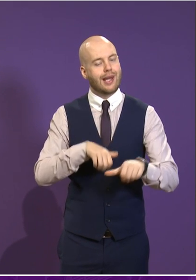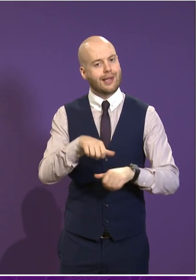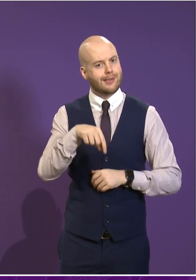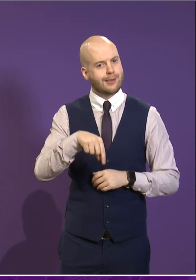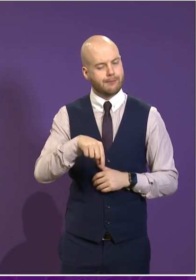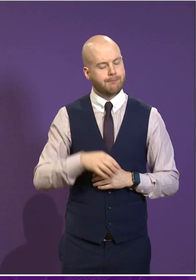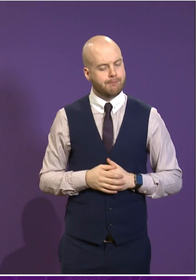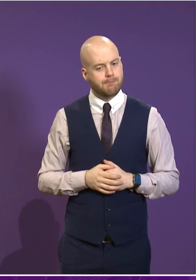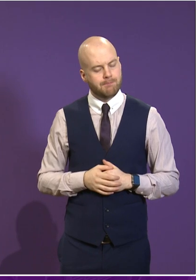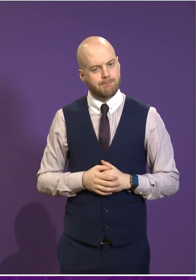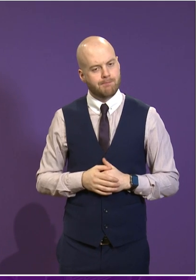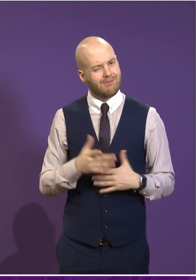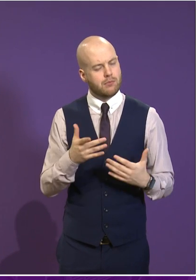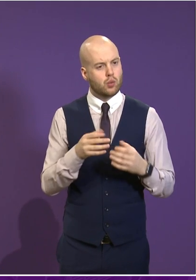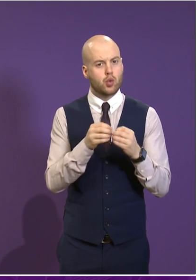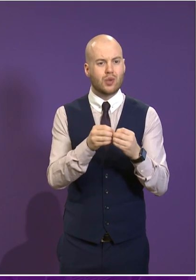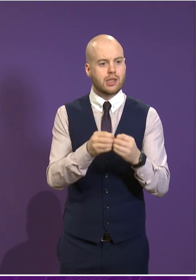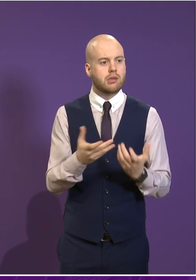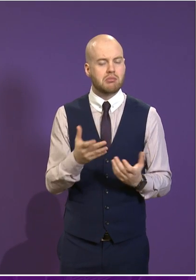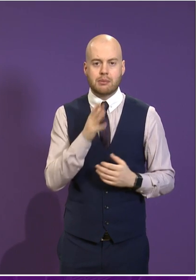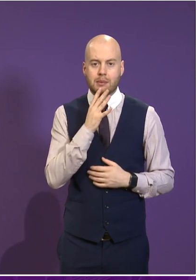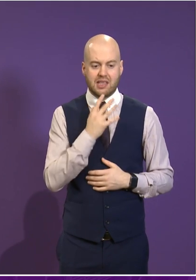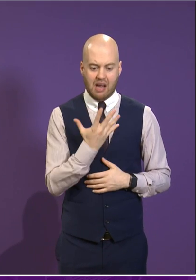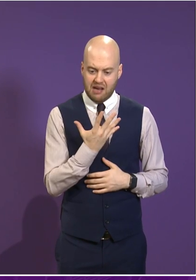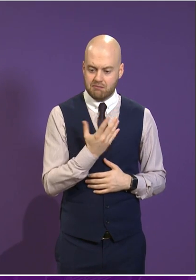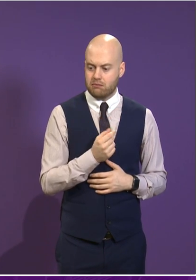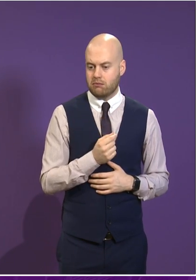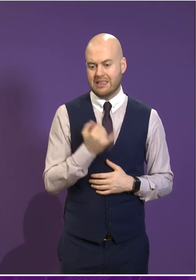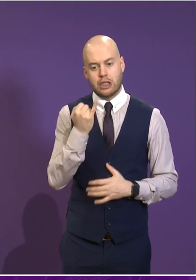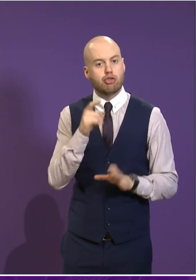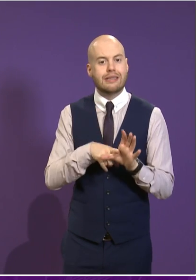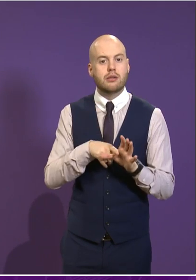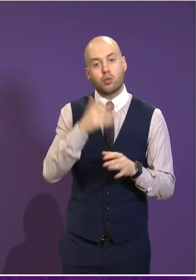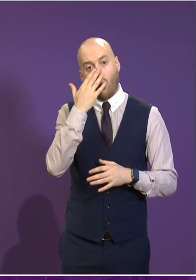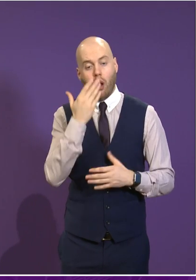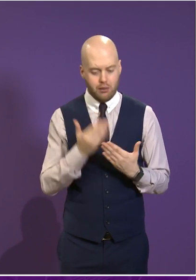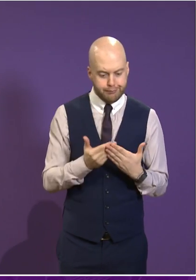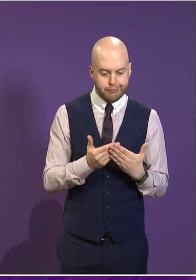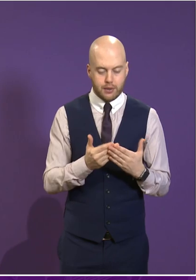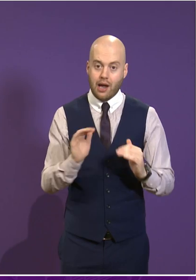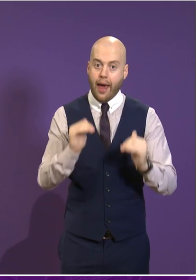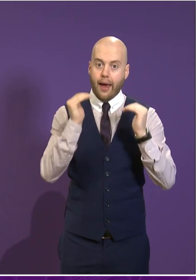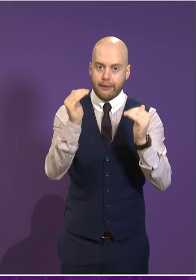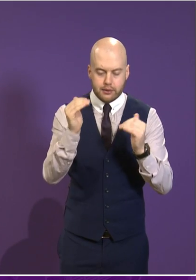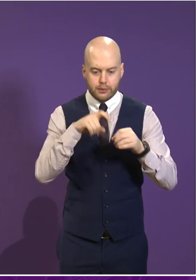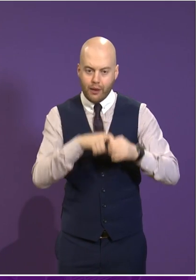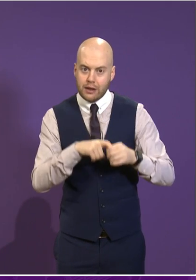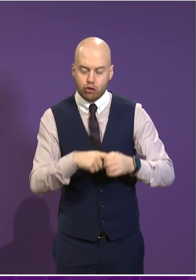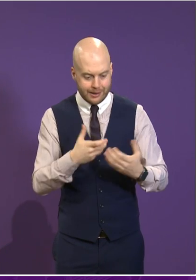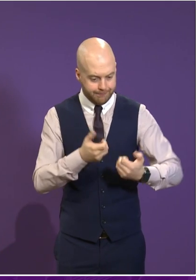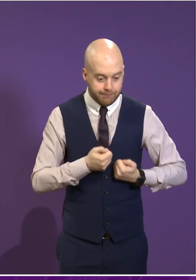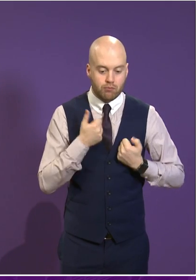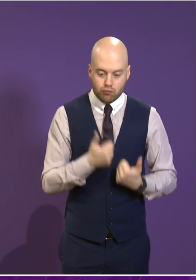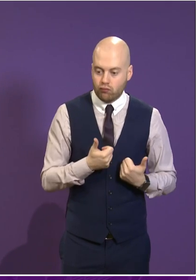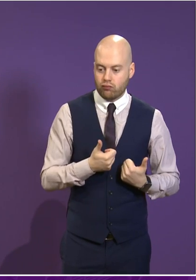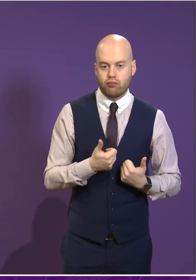And our students spend maybe 5-6 years at school getting their hires, advanced hires and so on, and then they apply to university and